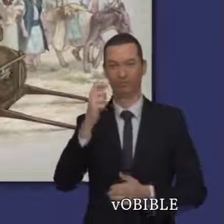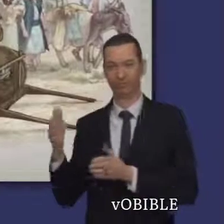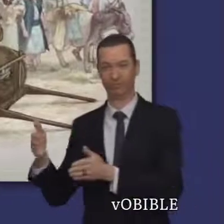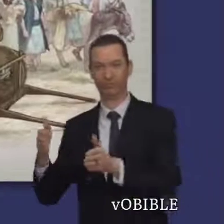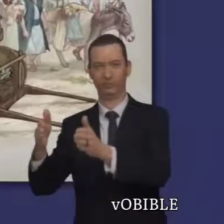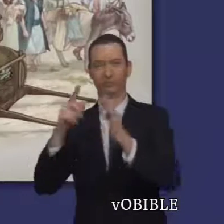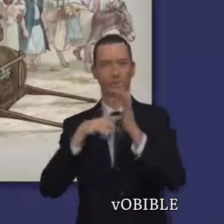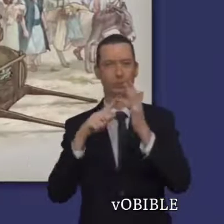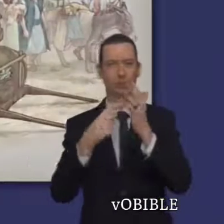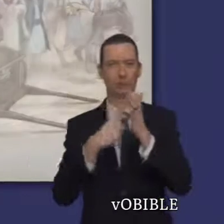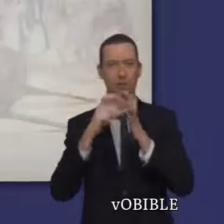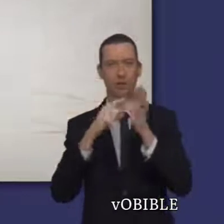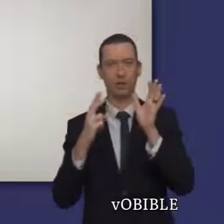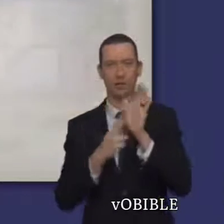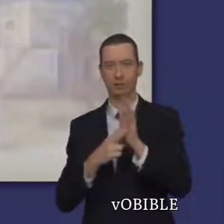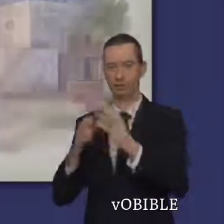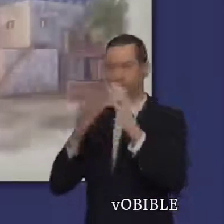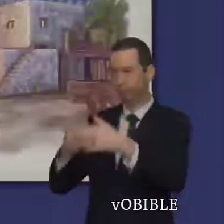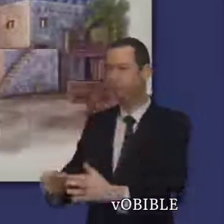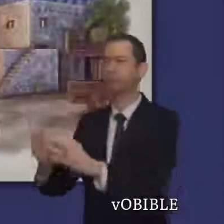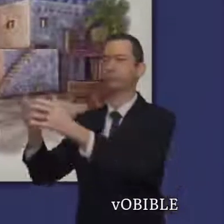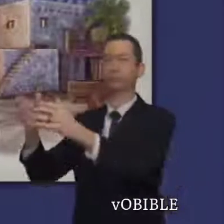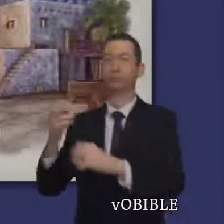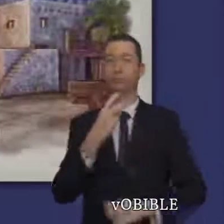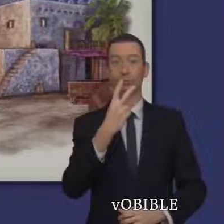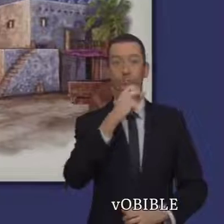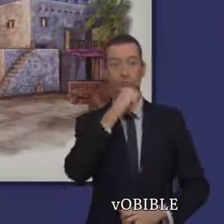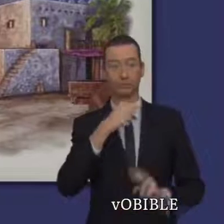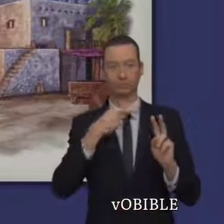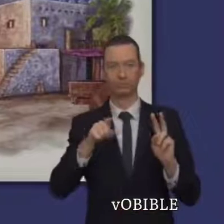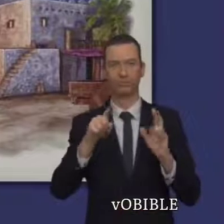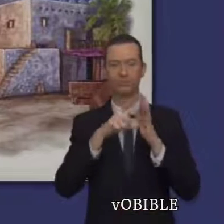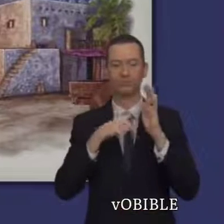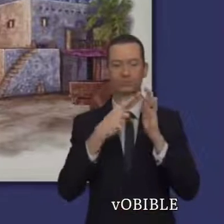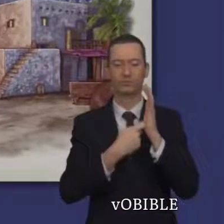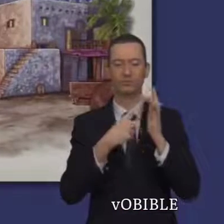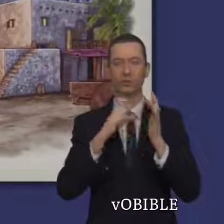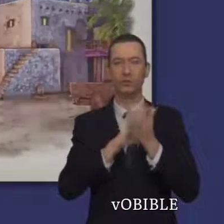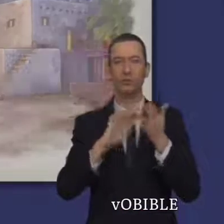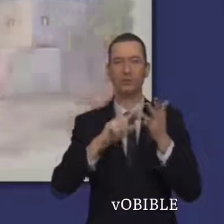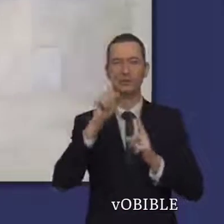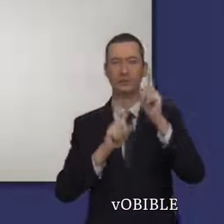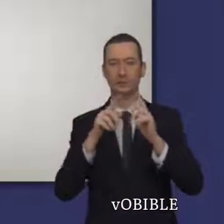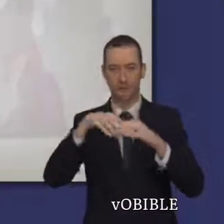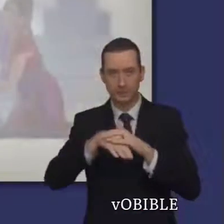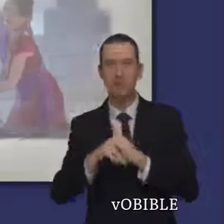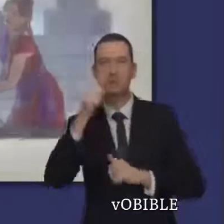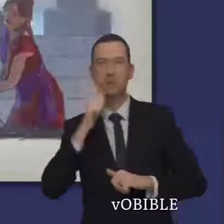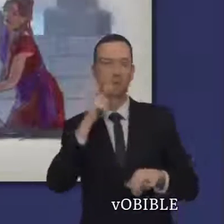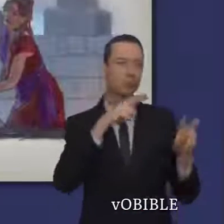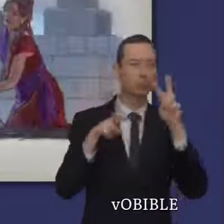prepare to cross the Jordan River, and Joshua sends out two spies who go to Jericho.